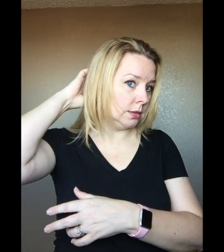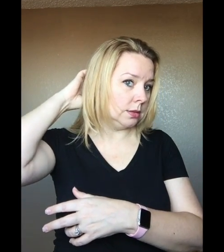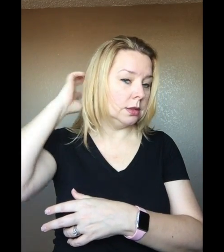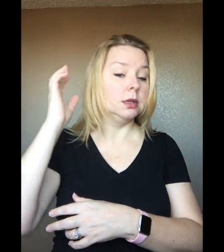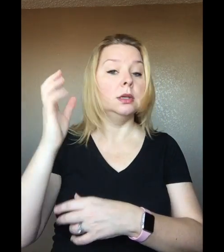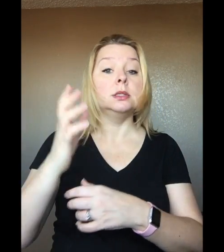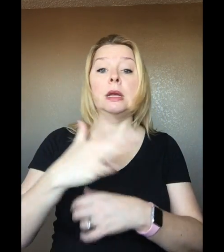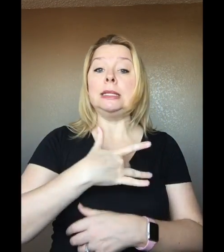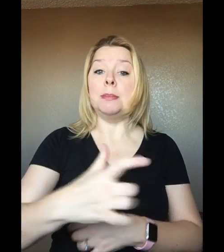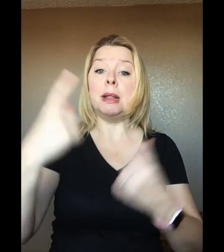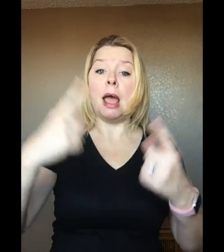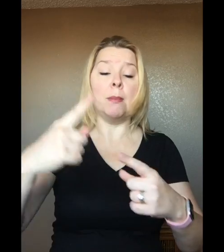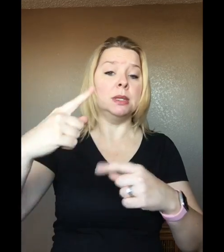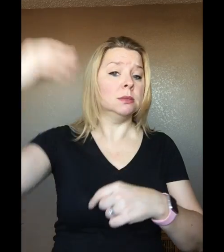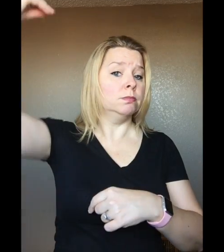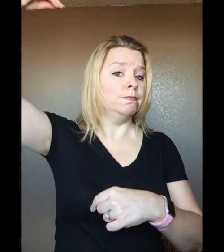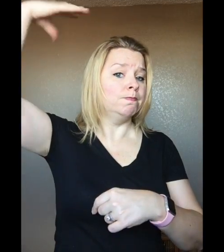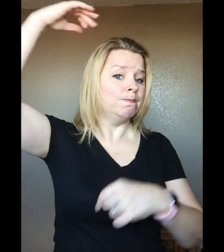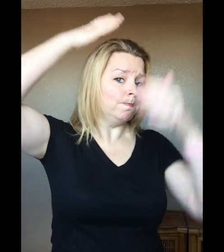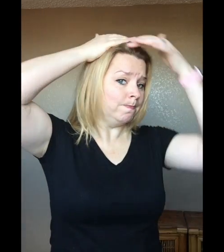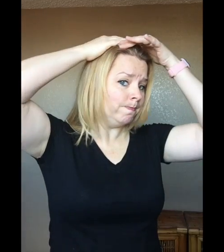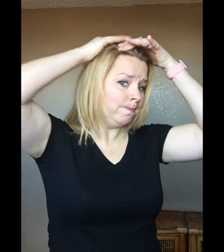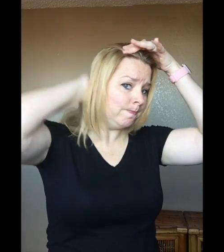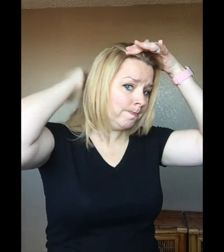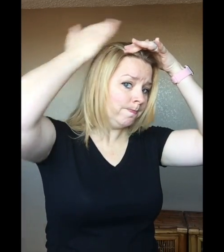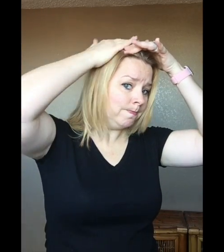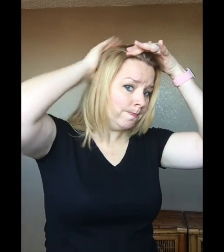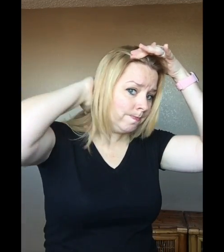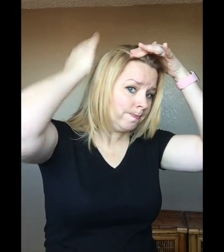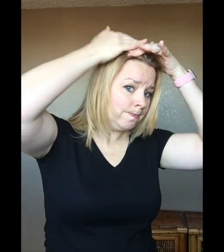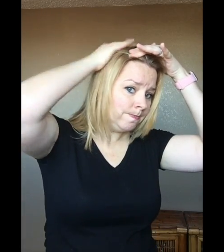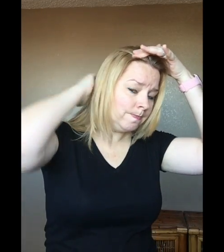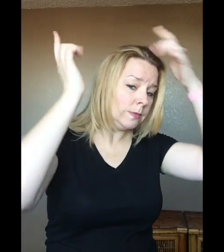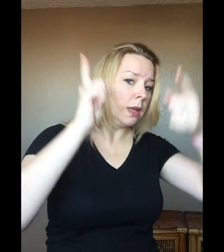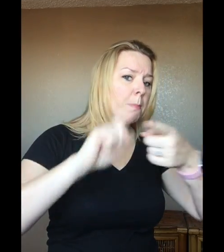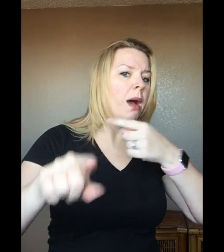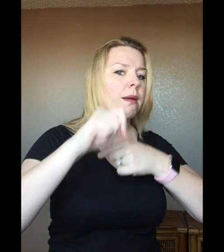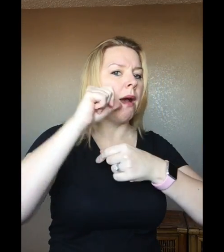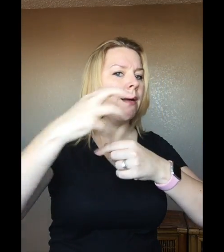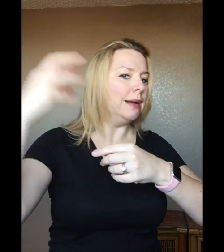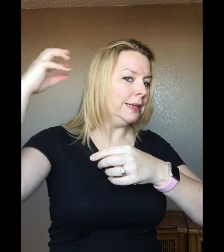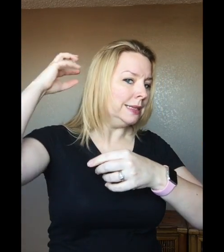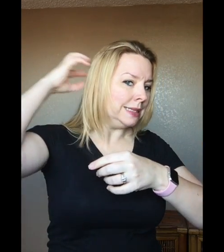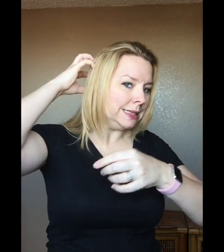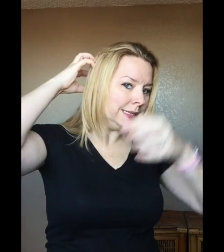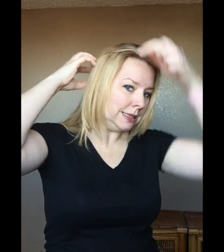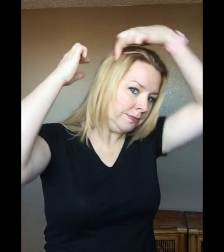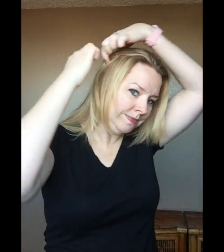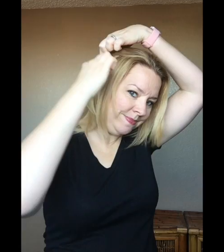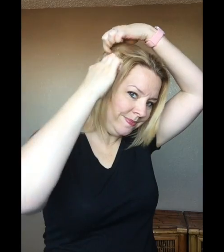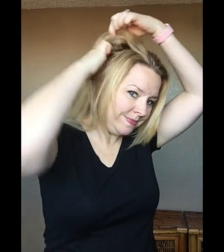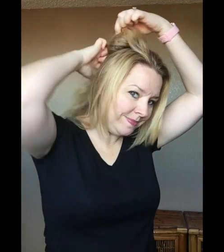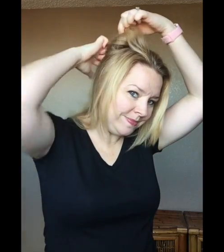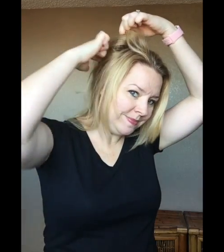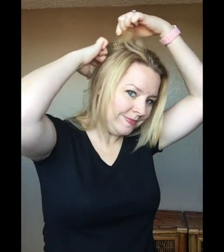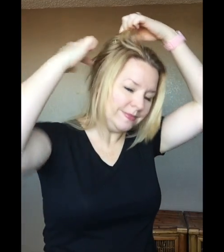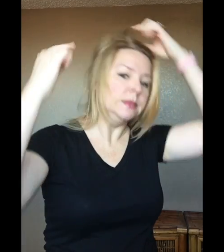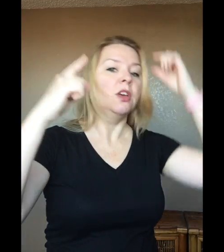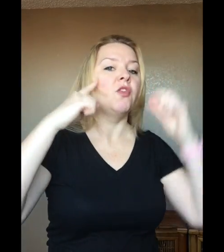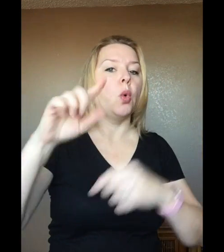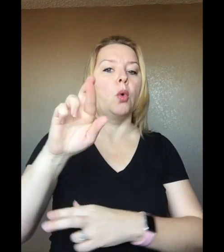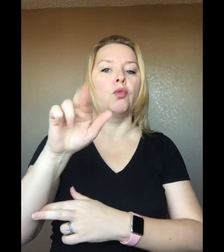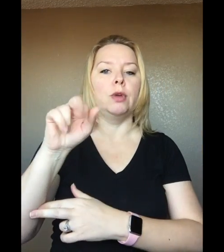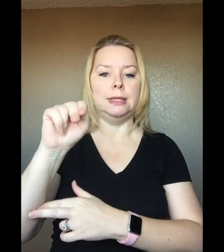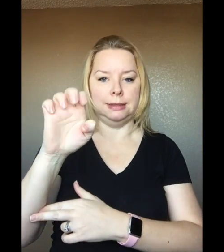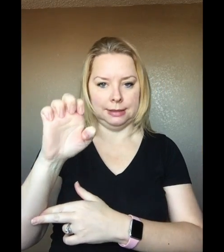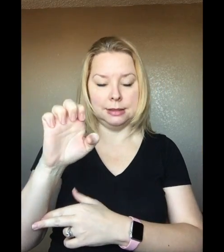underneath, because typically when the water goes over, it just keeps going over, but we don't really get in and get the water in our hair to get